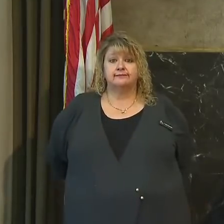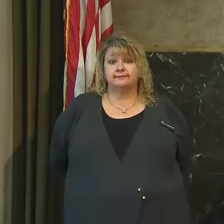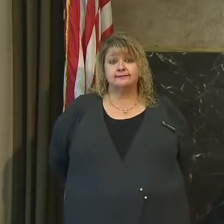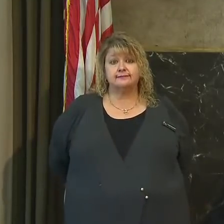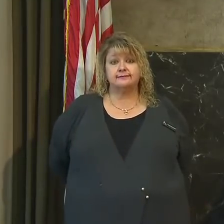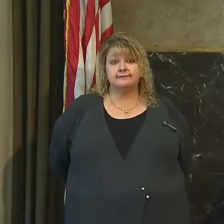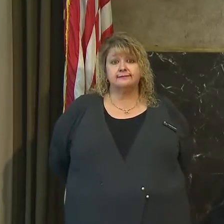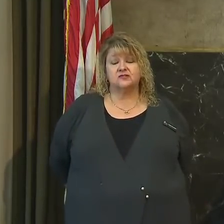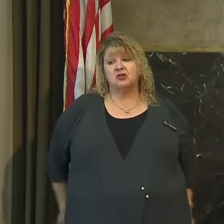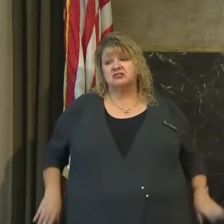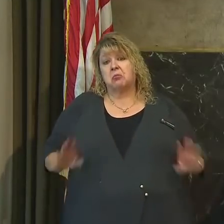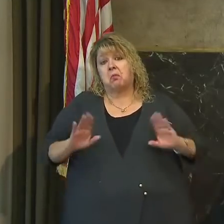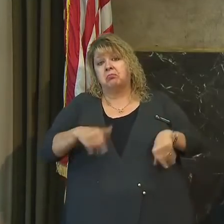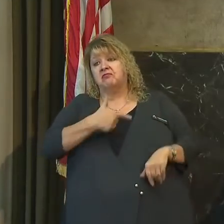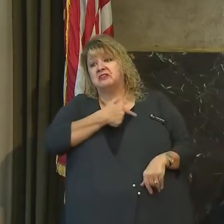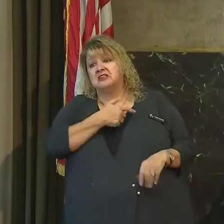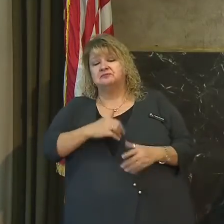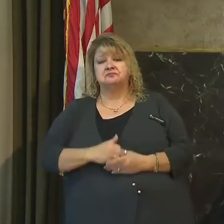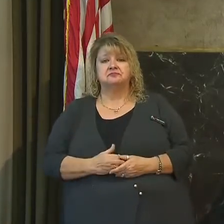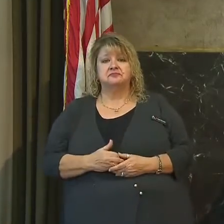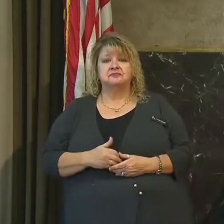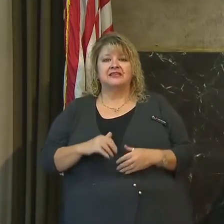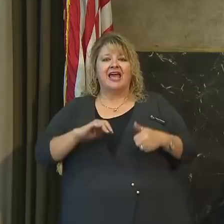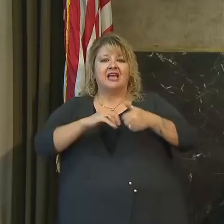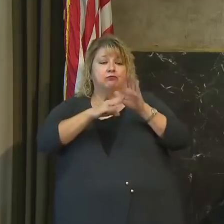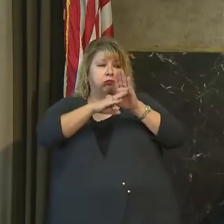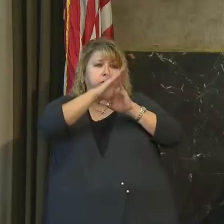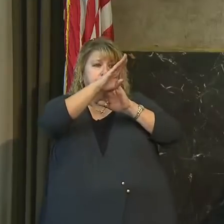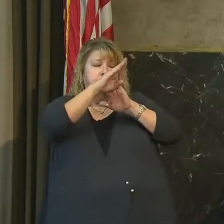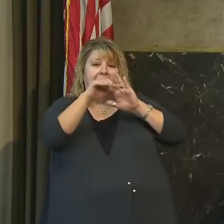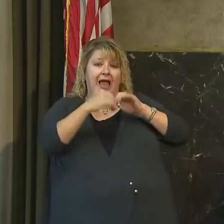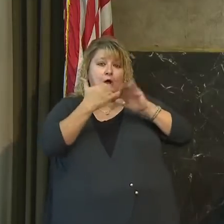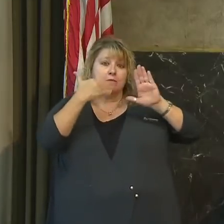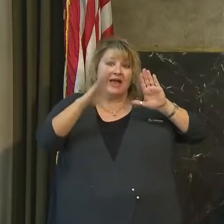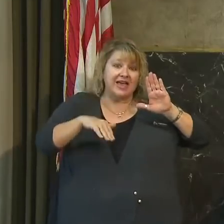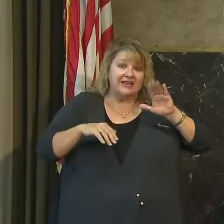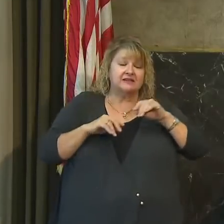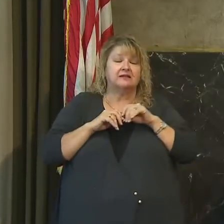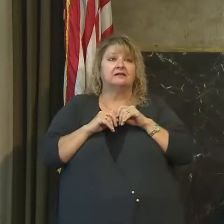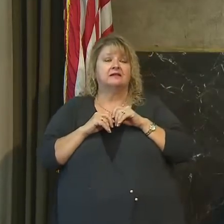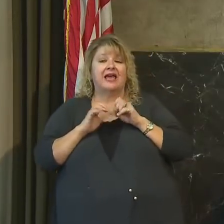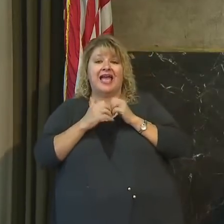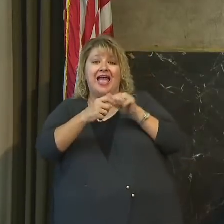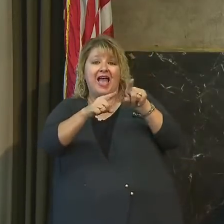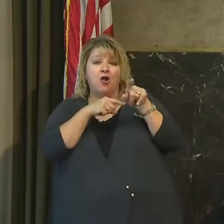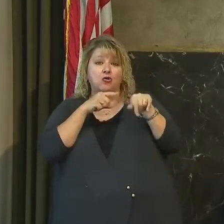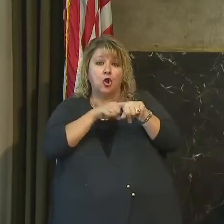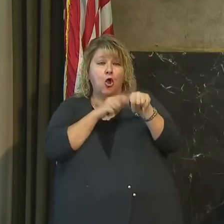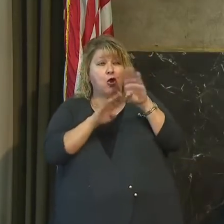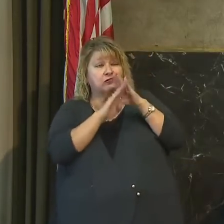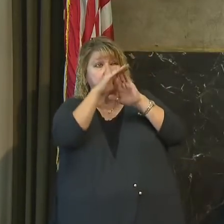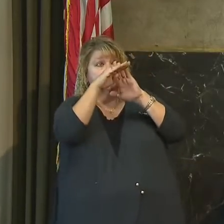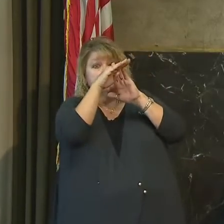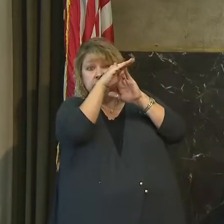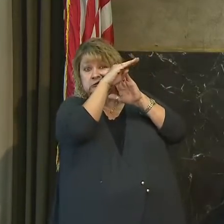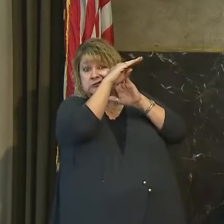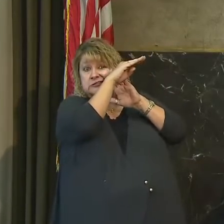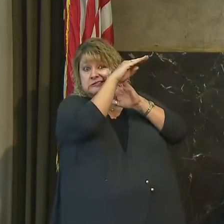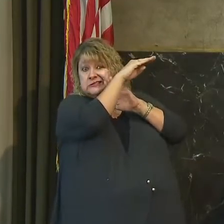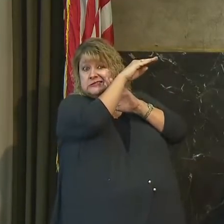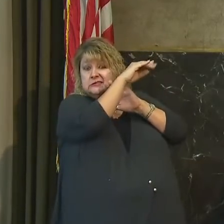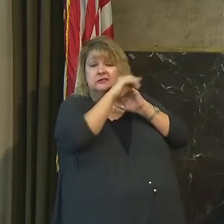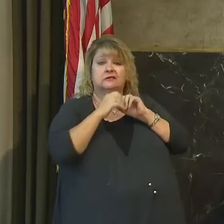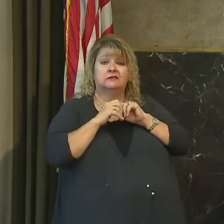How bad it gets, how long it stays bad, how many people ultimately die, on